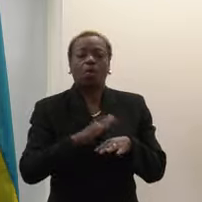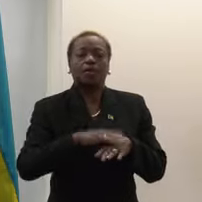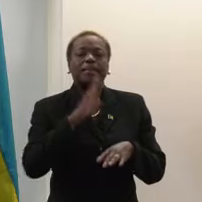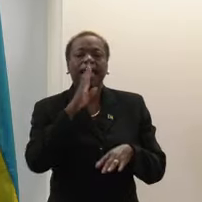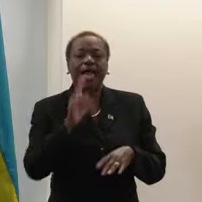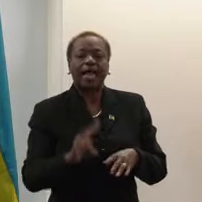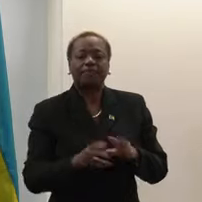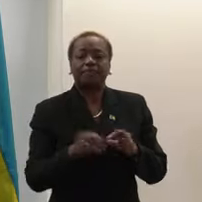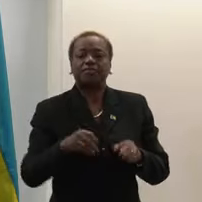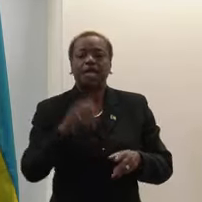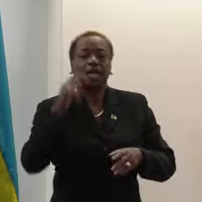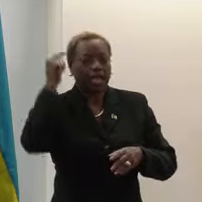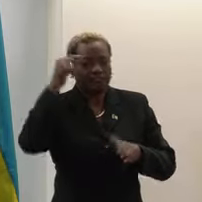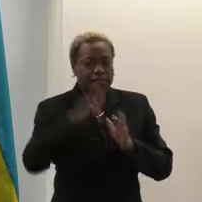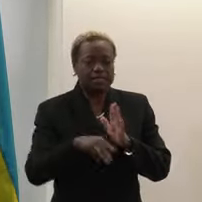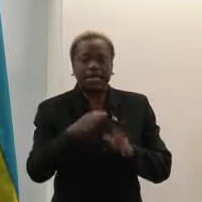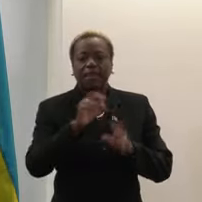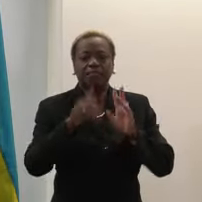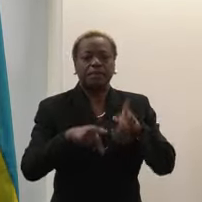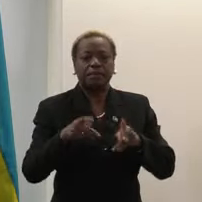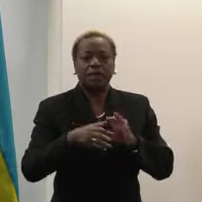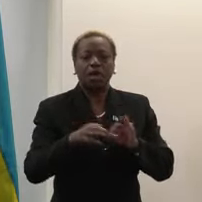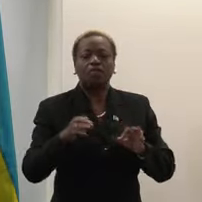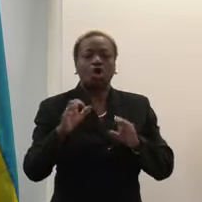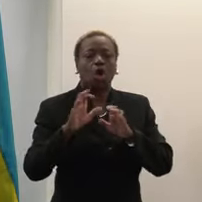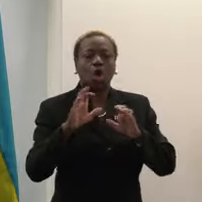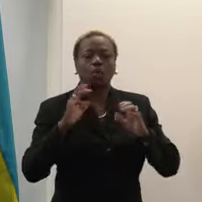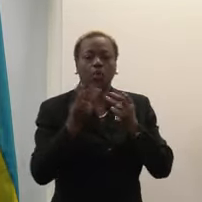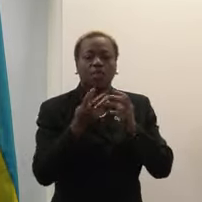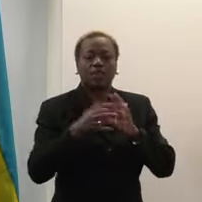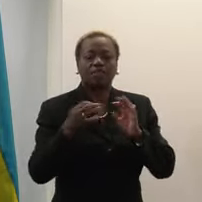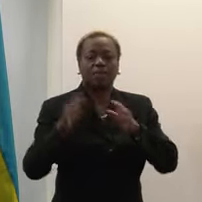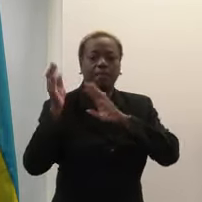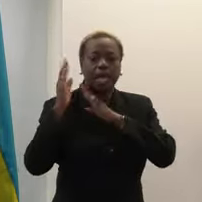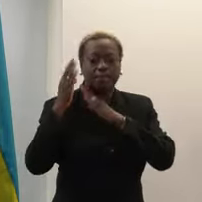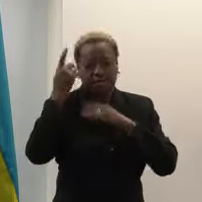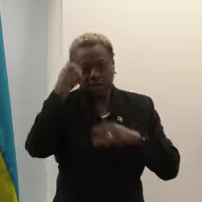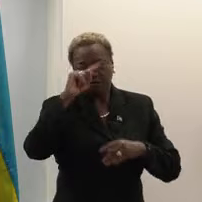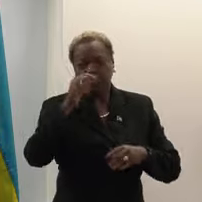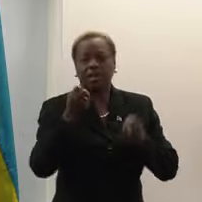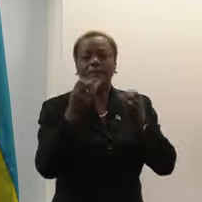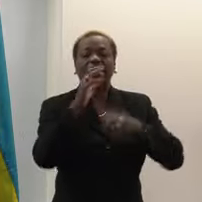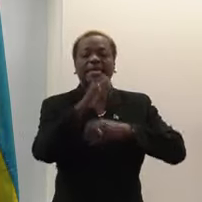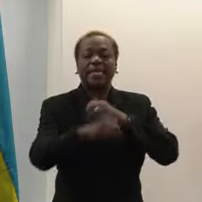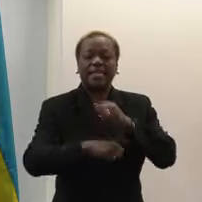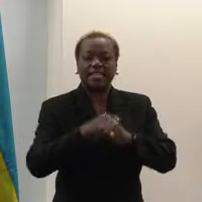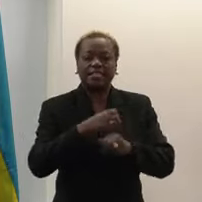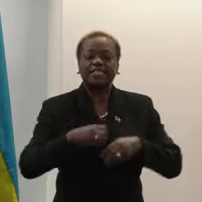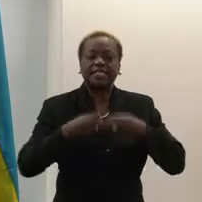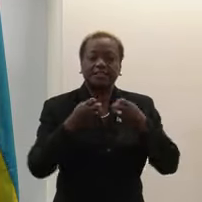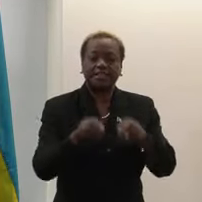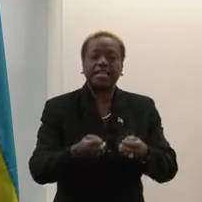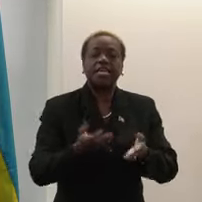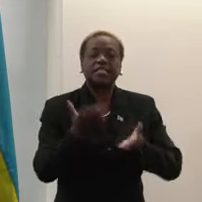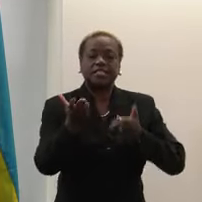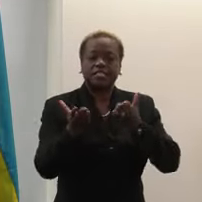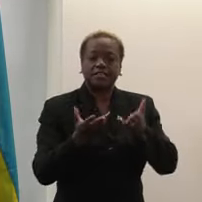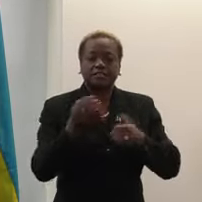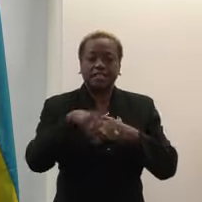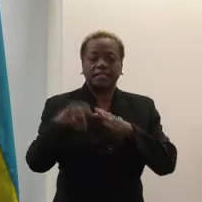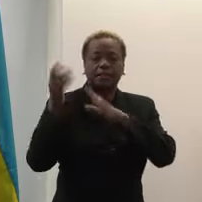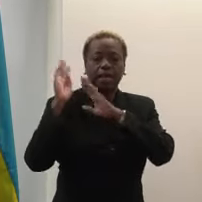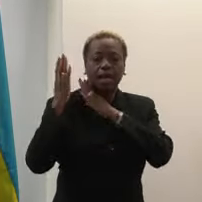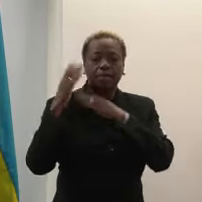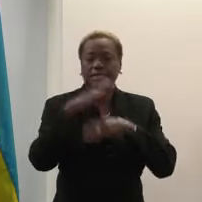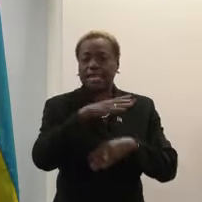government and people of the Commonwealth of Bahamas for the many years that you have given in service to the Bahamas